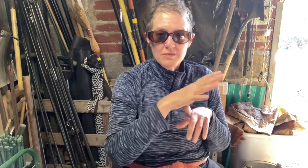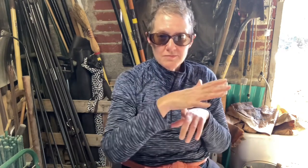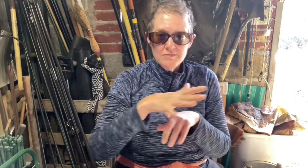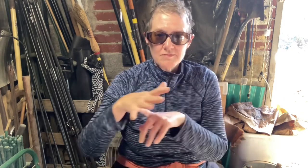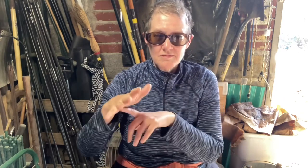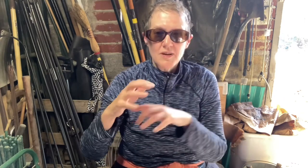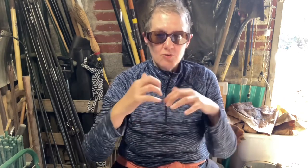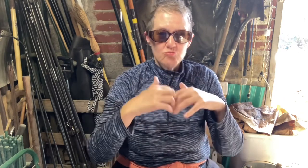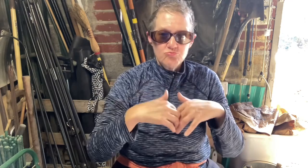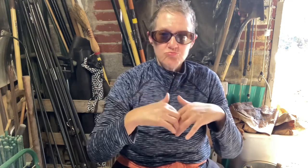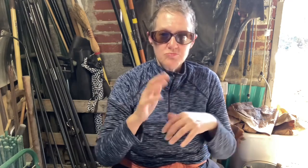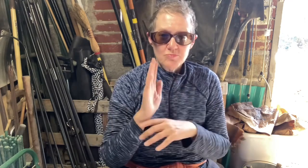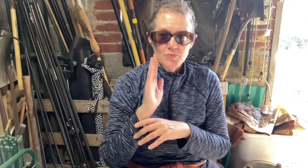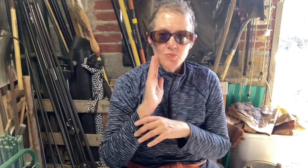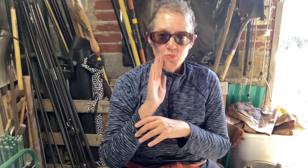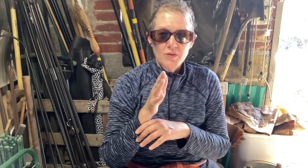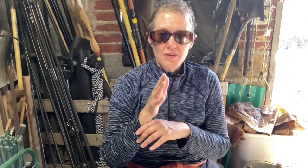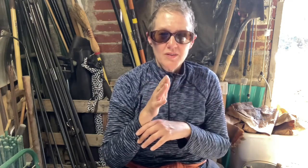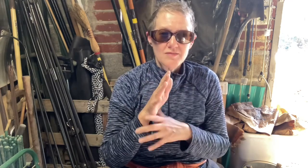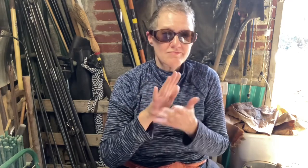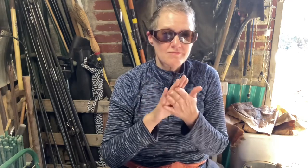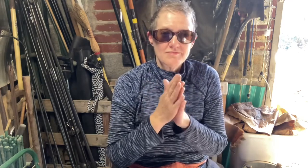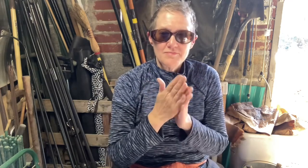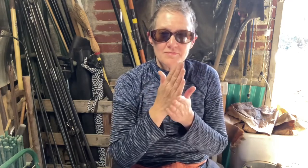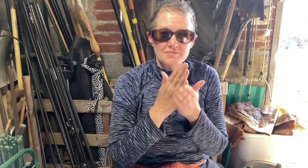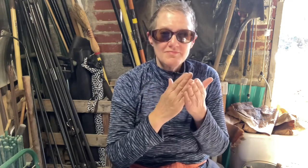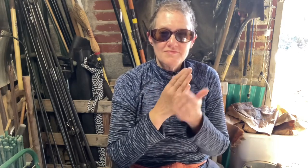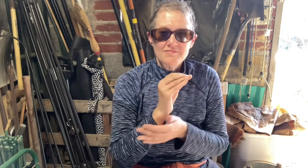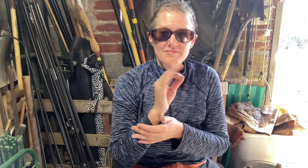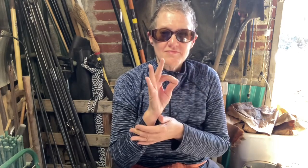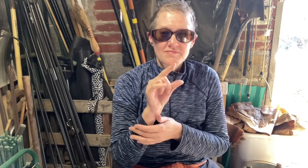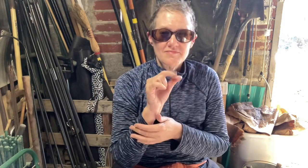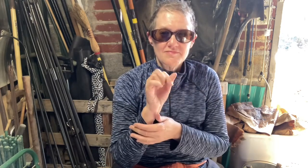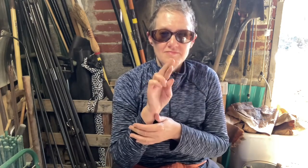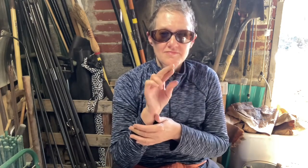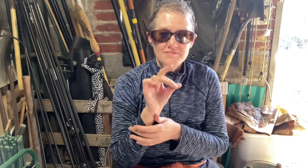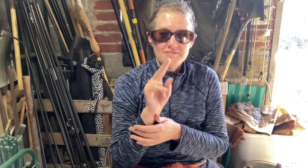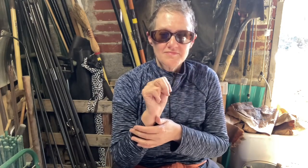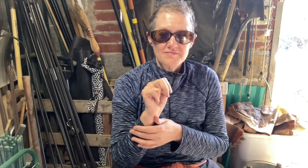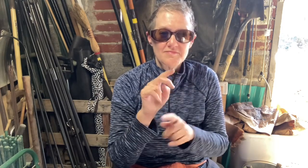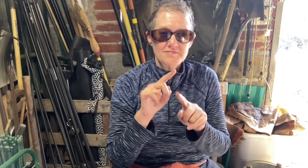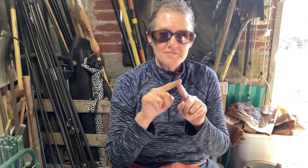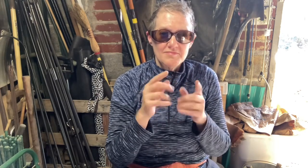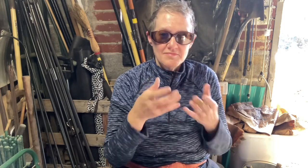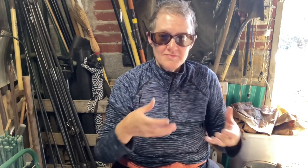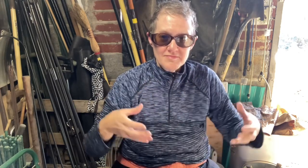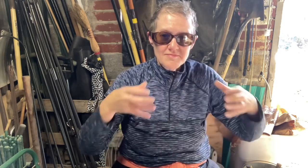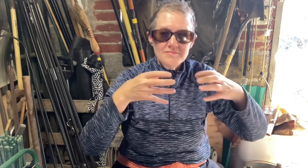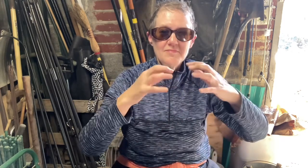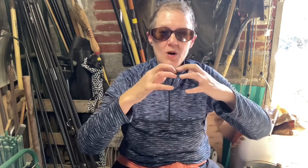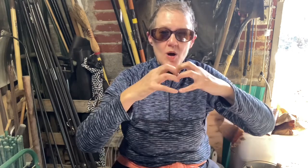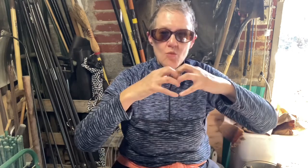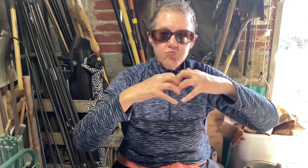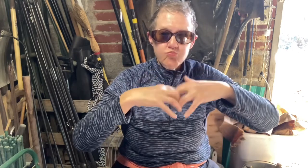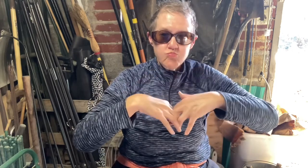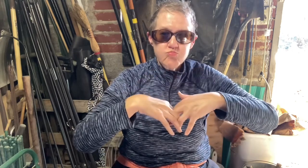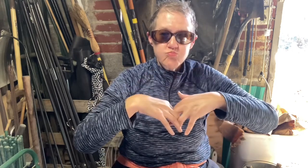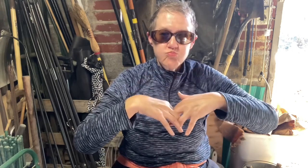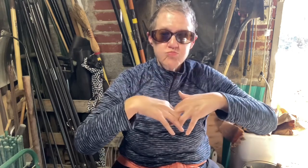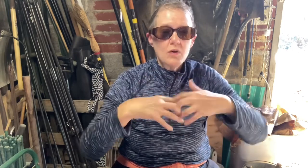Yeah, I've put a lot of leaf as mulch on the garden, and that's going to break down too. But that'll just become part of the garden soil. But by breaking